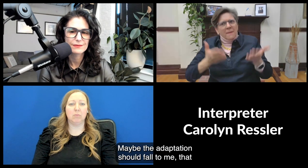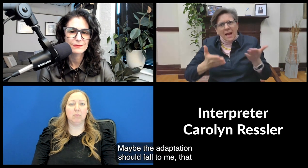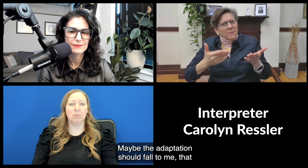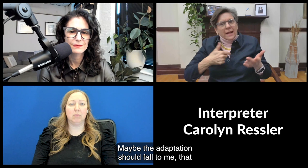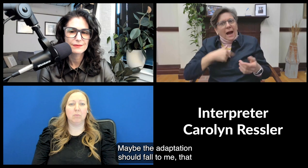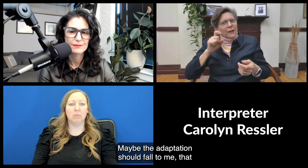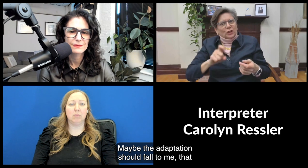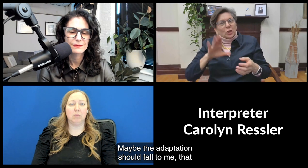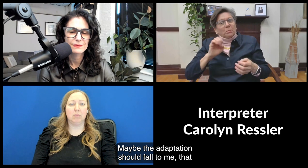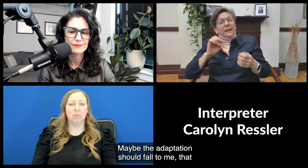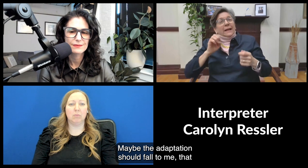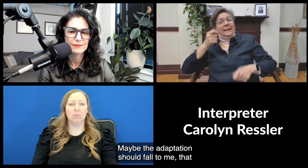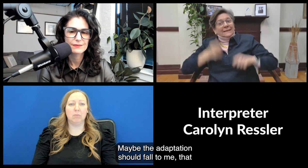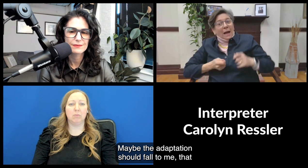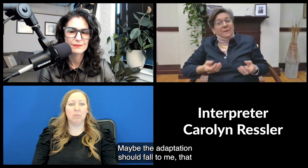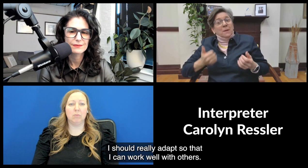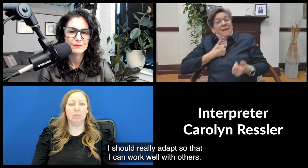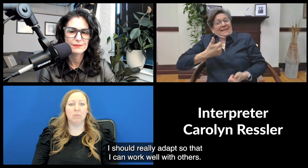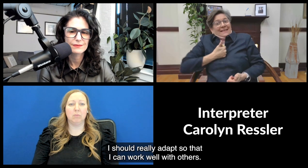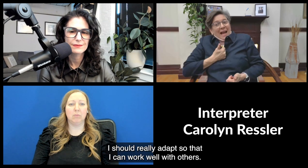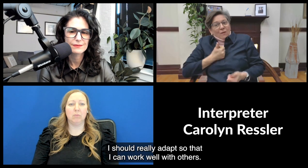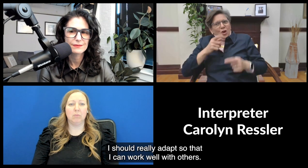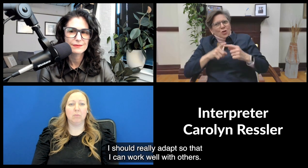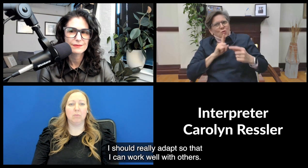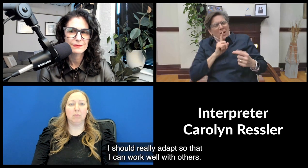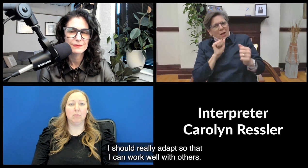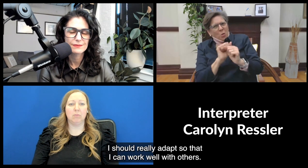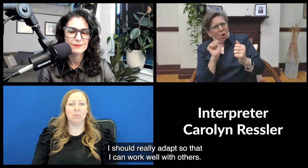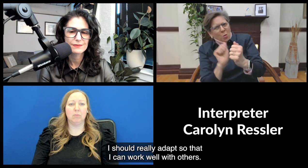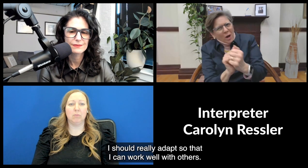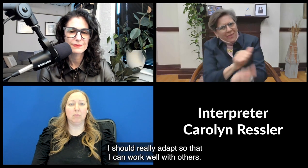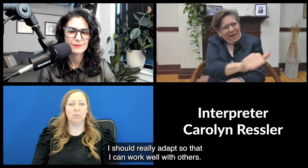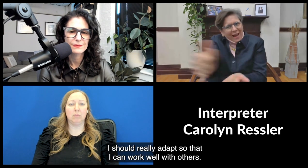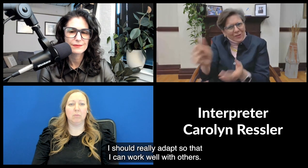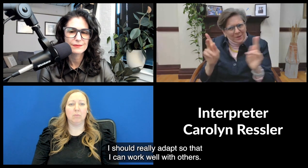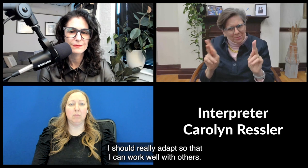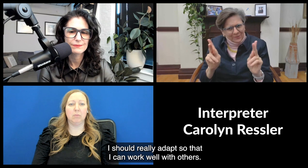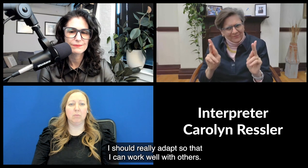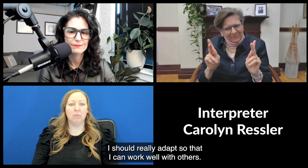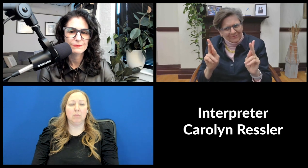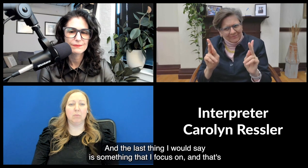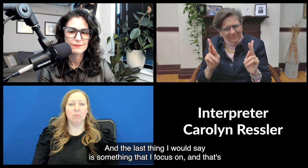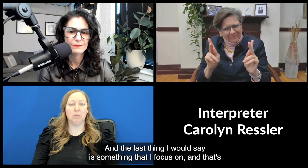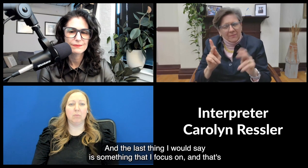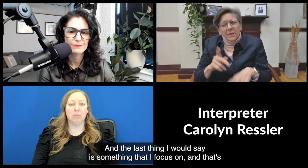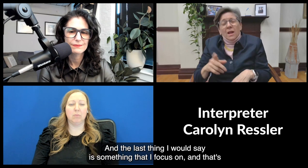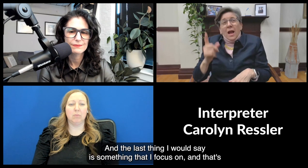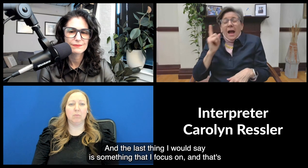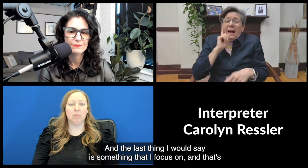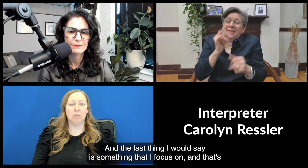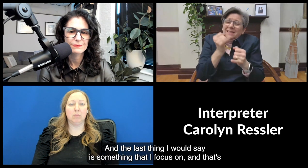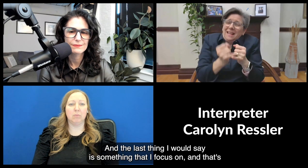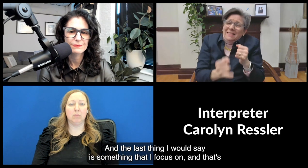that maybe that's not the way it should be. Maybe the adaptation should fall to me, that I should really adapt so that